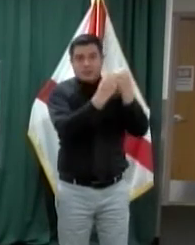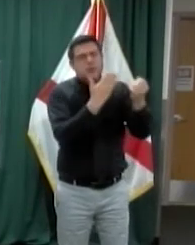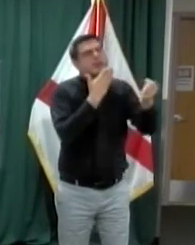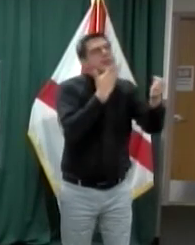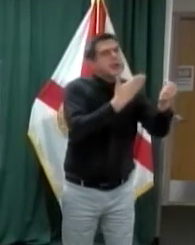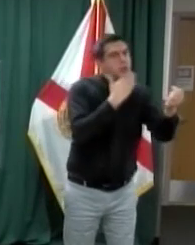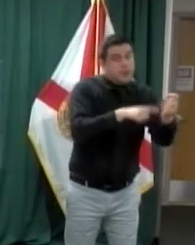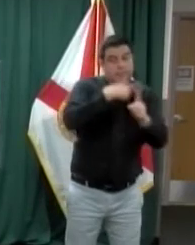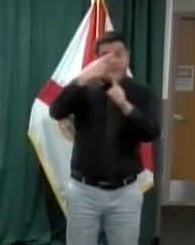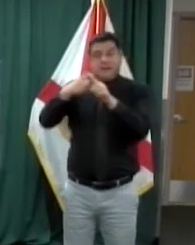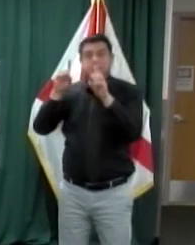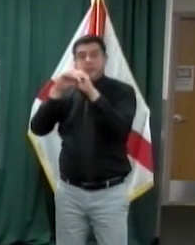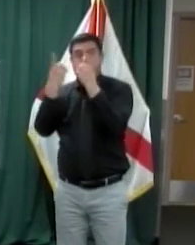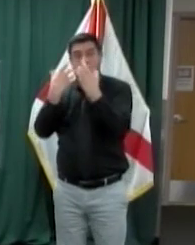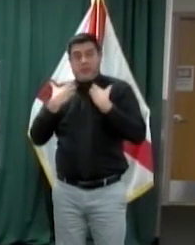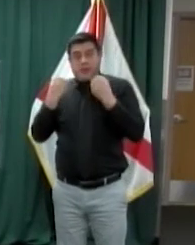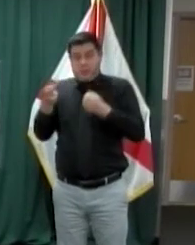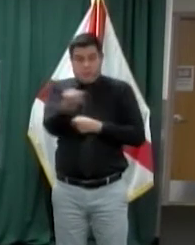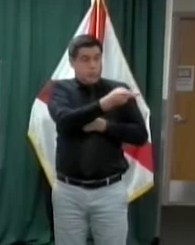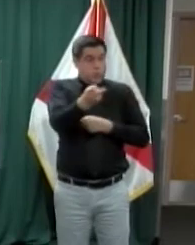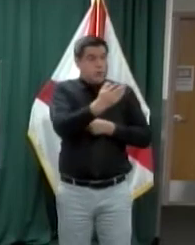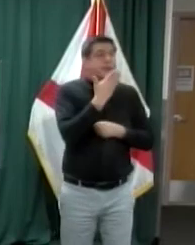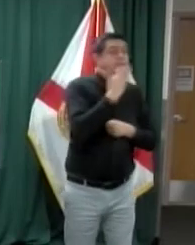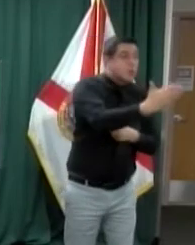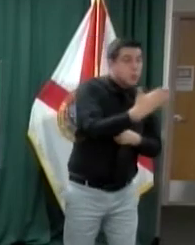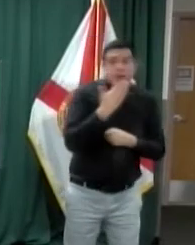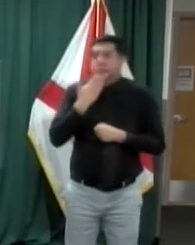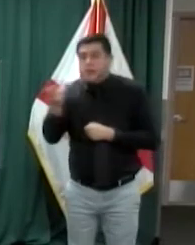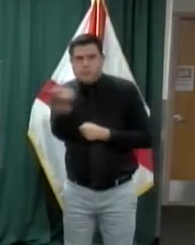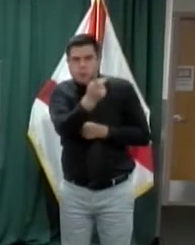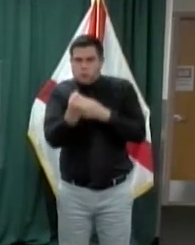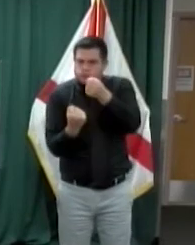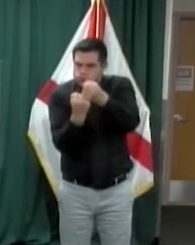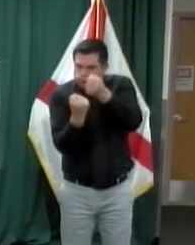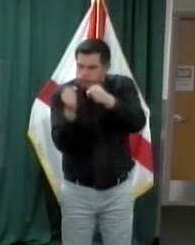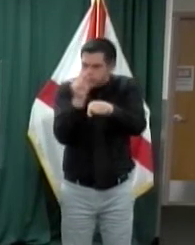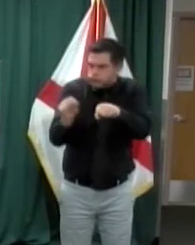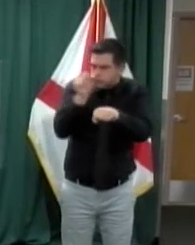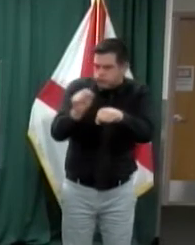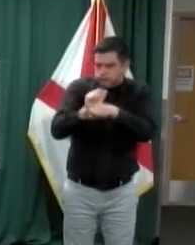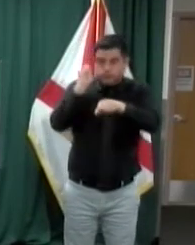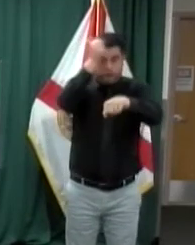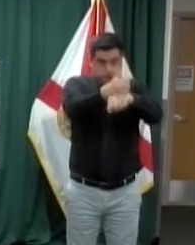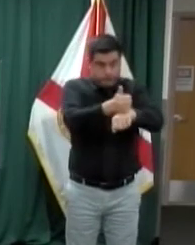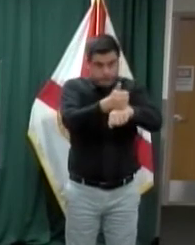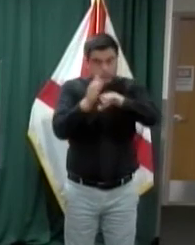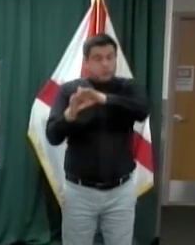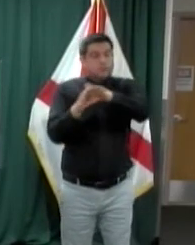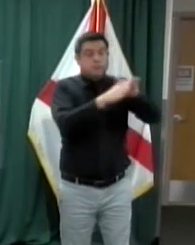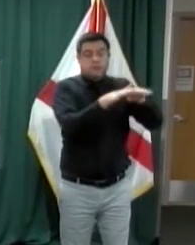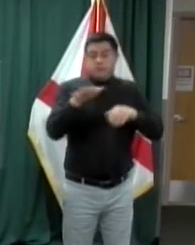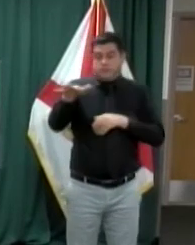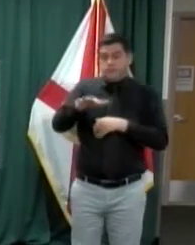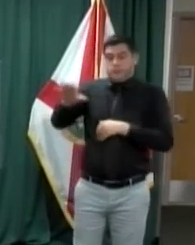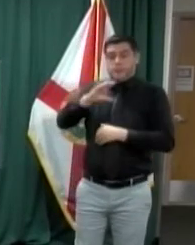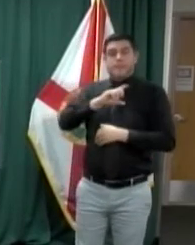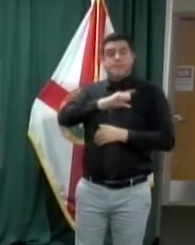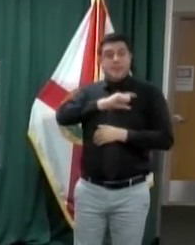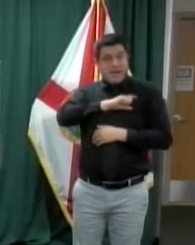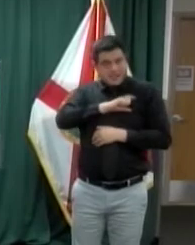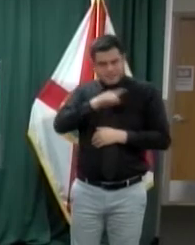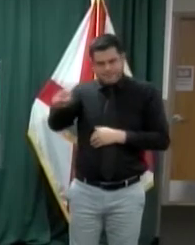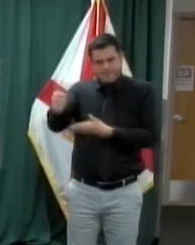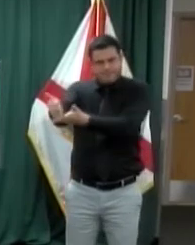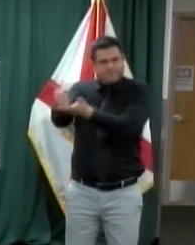those sites are set up and ready to go. And of course, the Seminole County Sheriff's Office for providing traffic support there